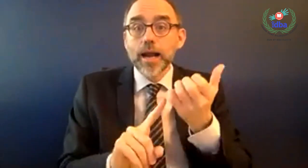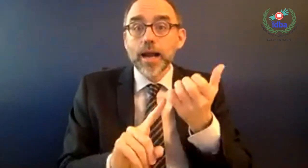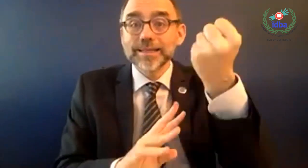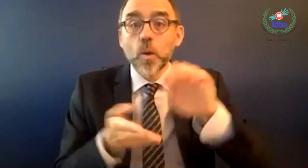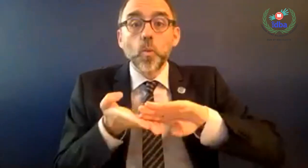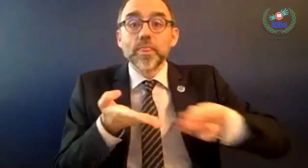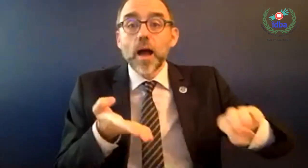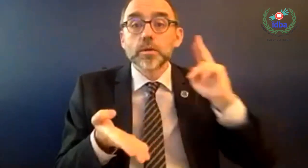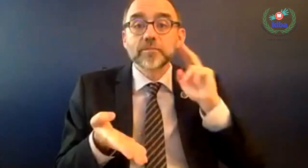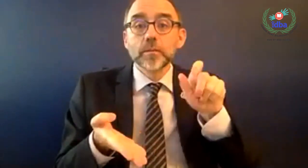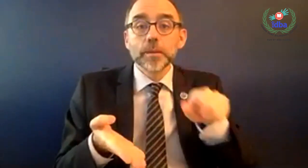you are teaching deaf.